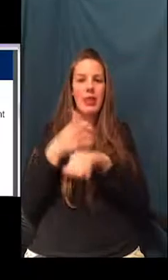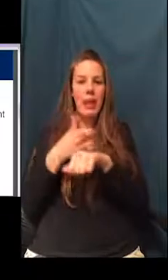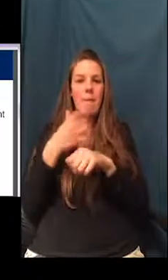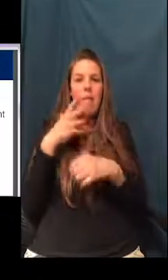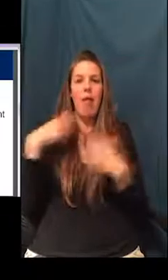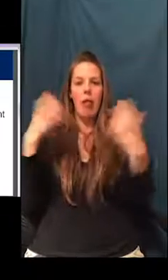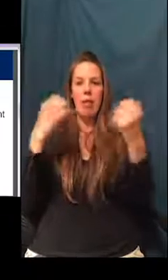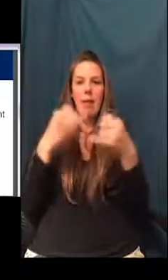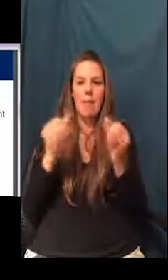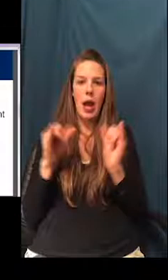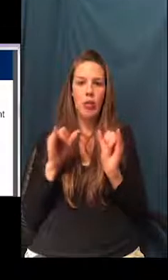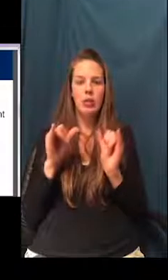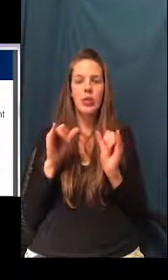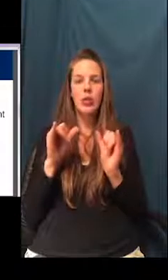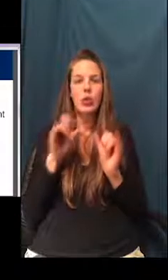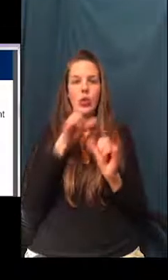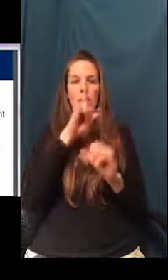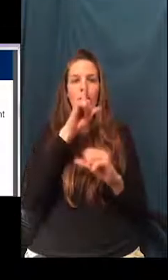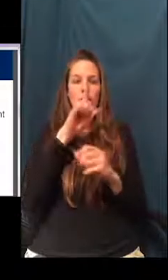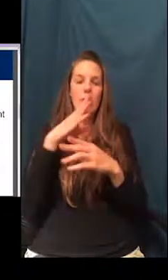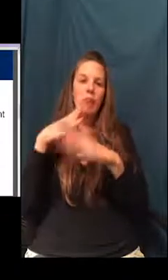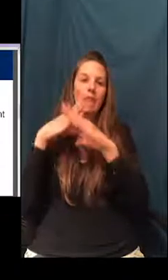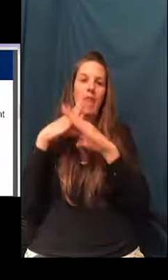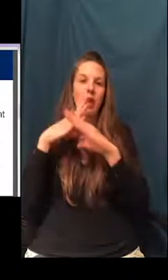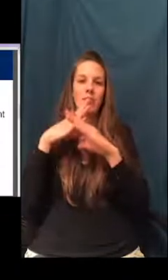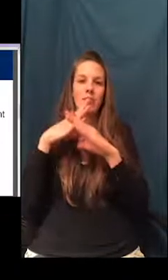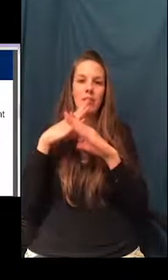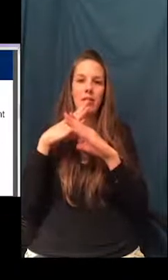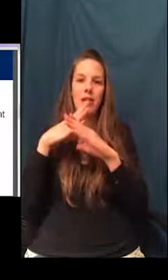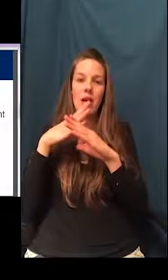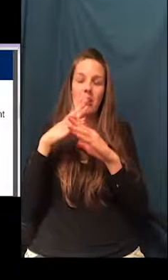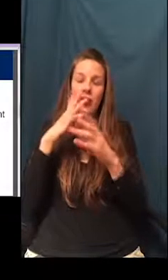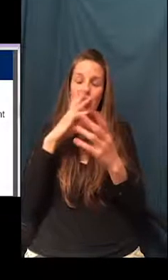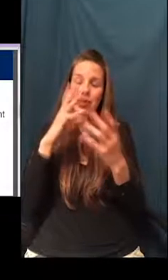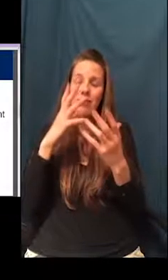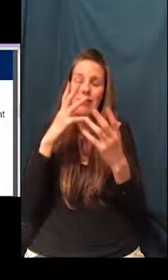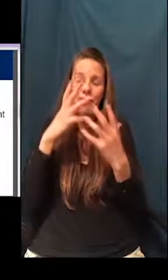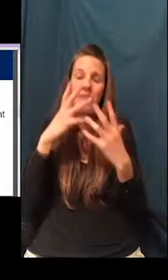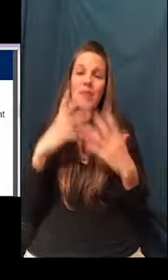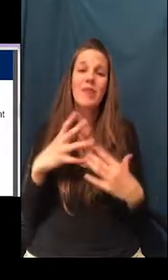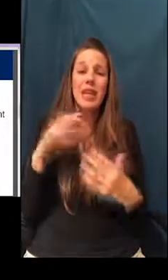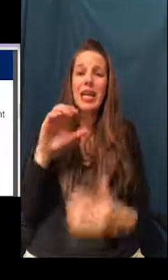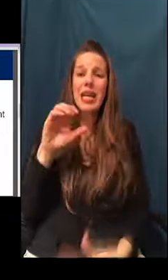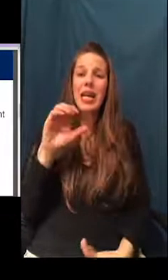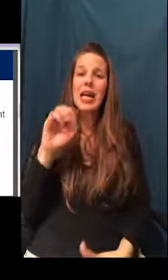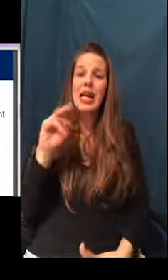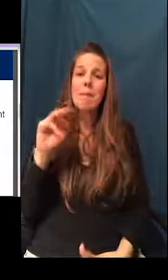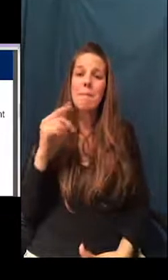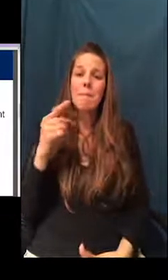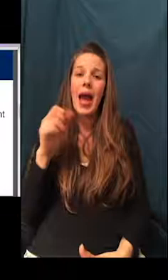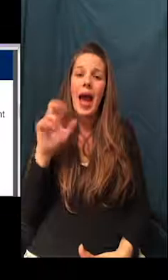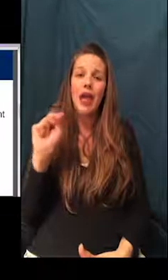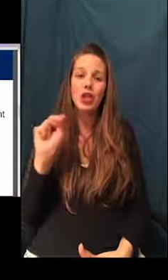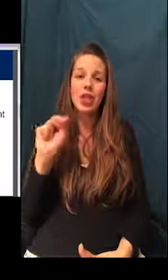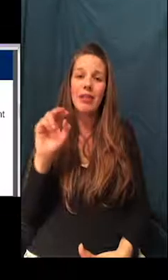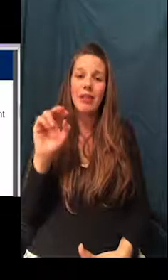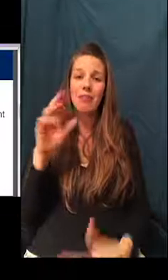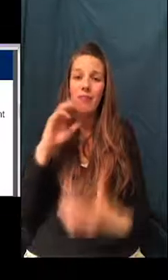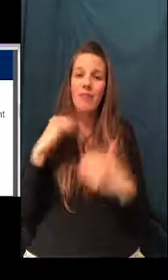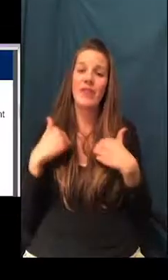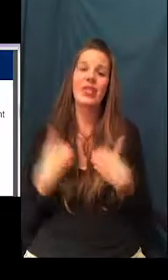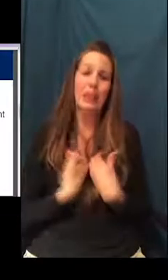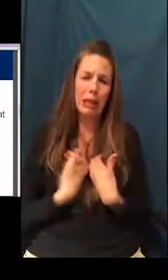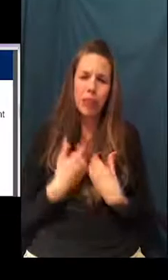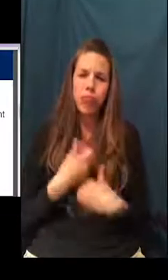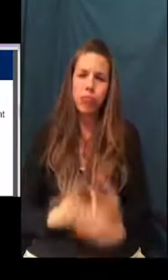healthy boundaries to ultimately prevent compassion fatigue in the long run. So kind of just helping them realize where